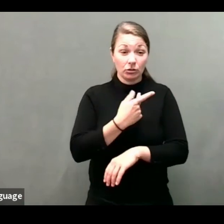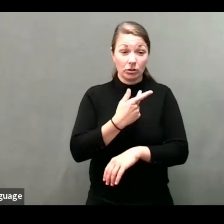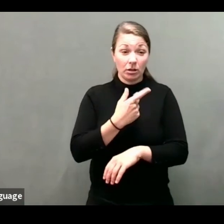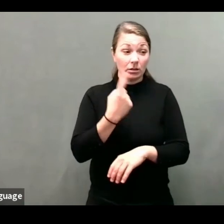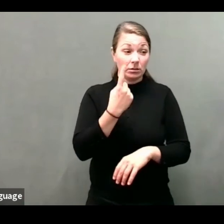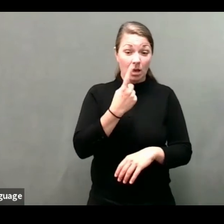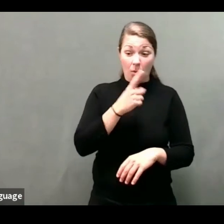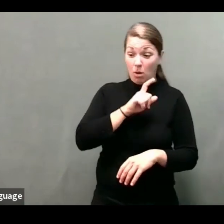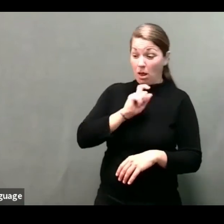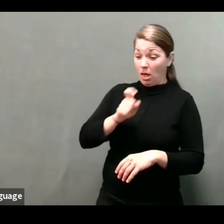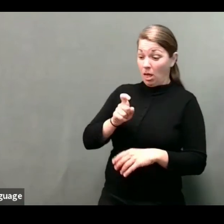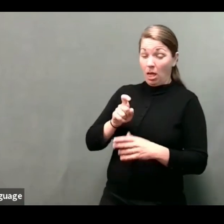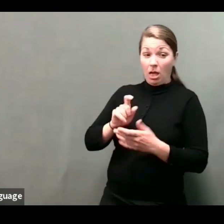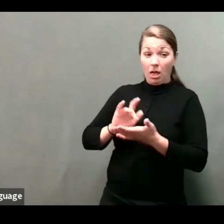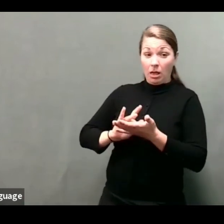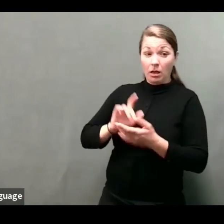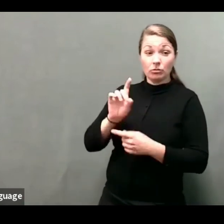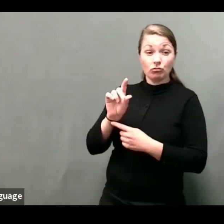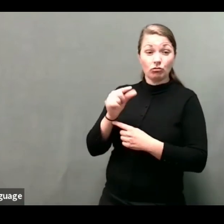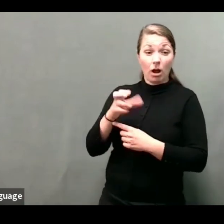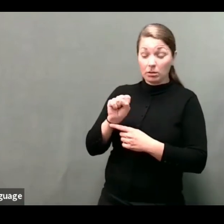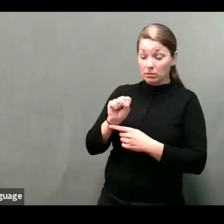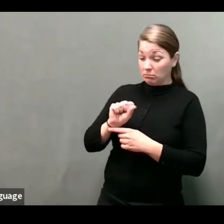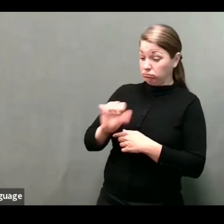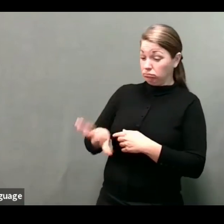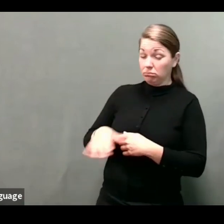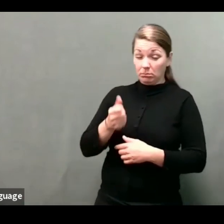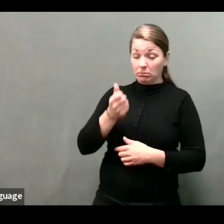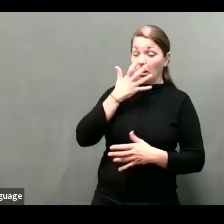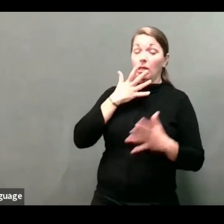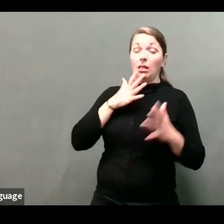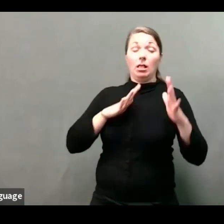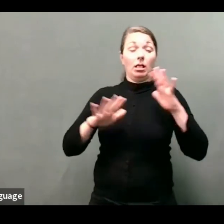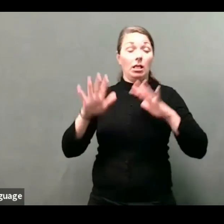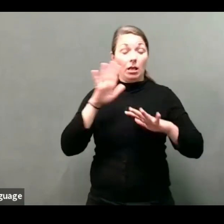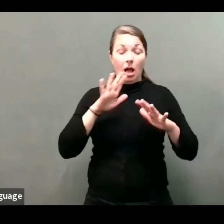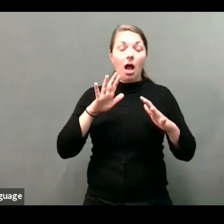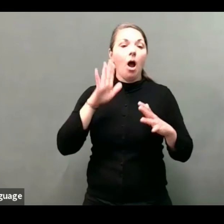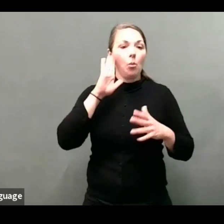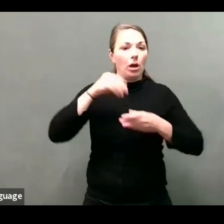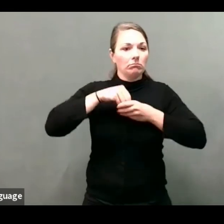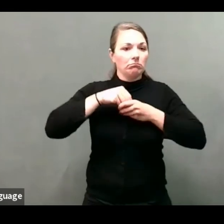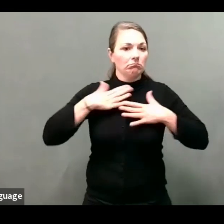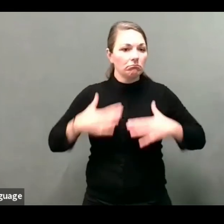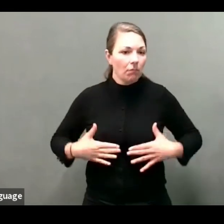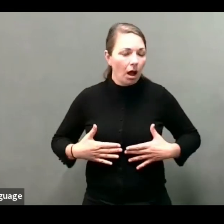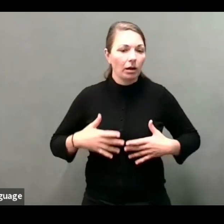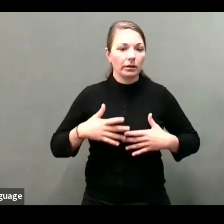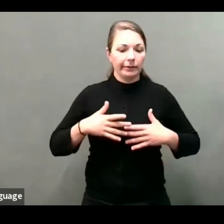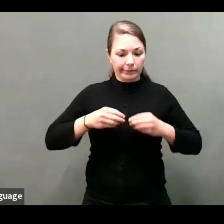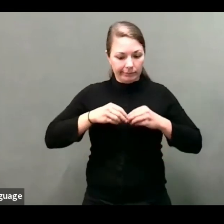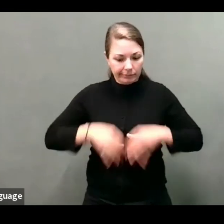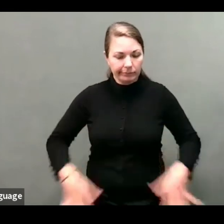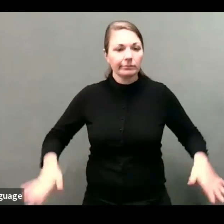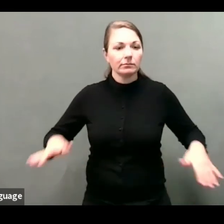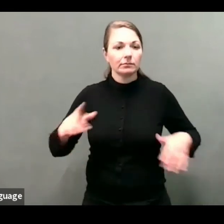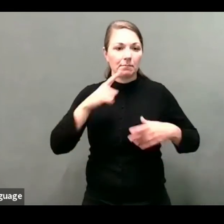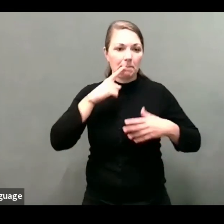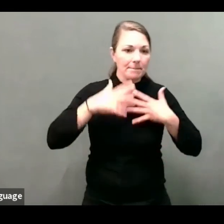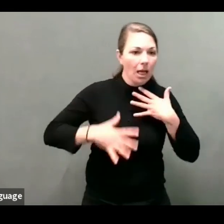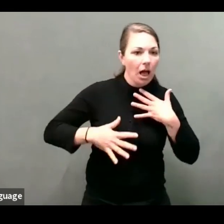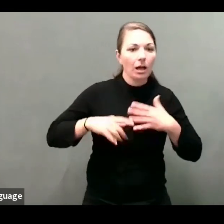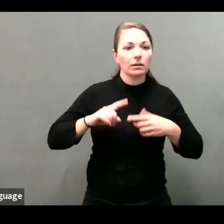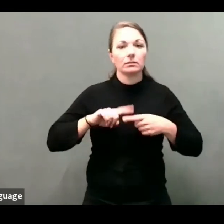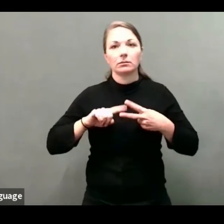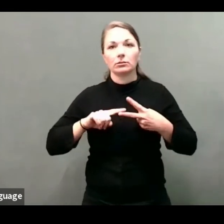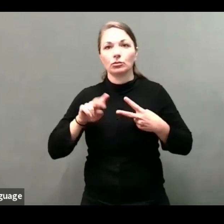to facilitate the assault, blood and urine is where that would show up. So that may again also be an option